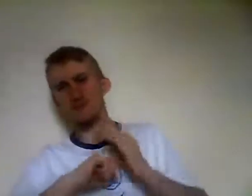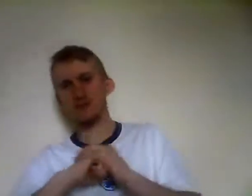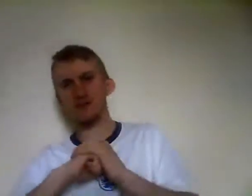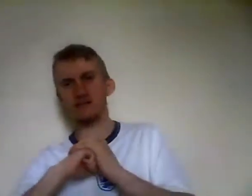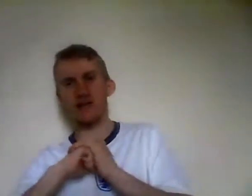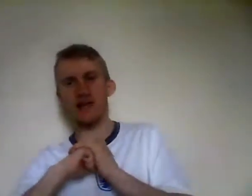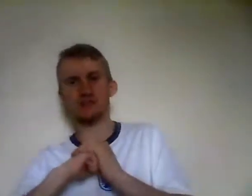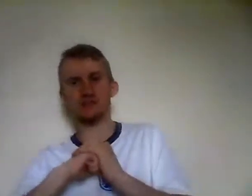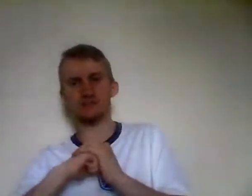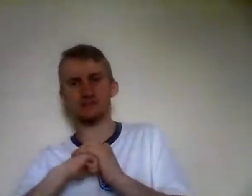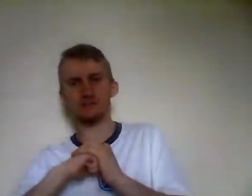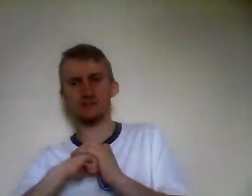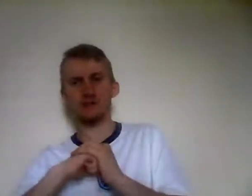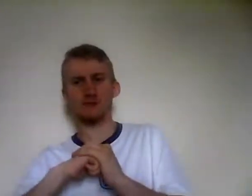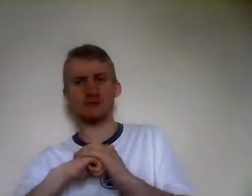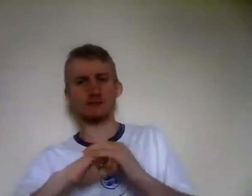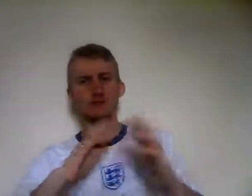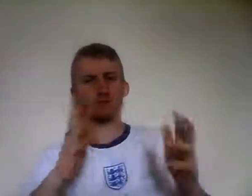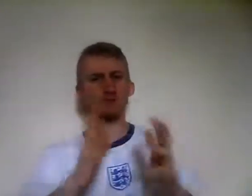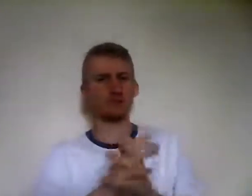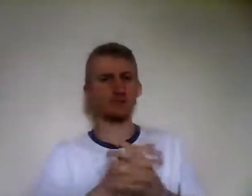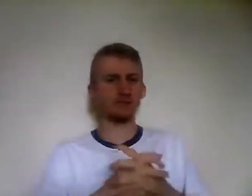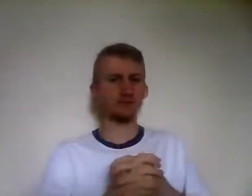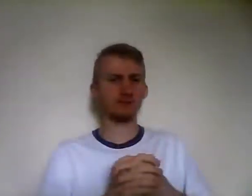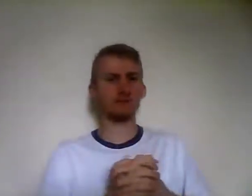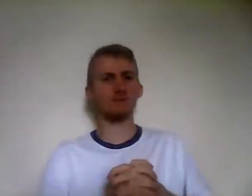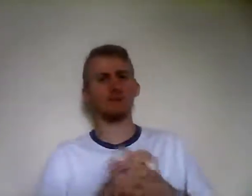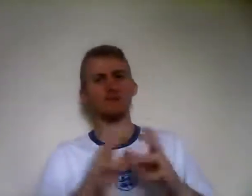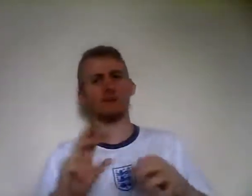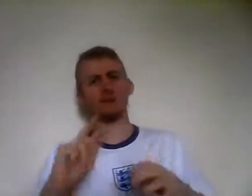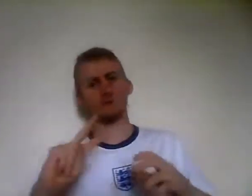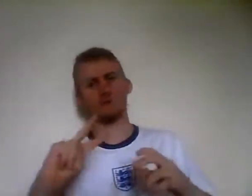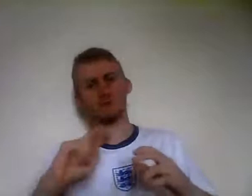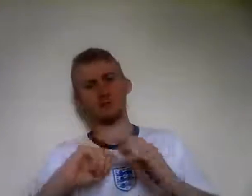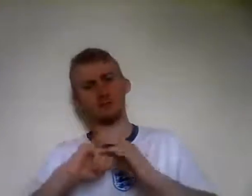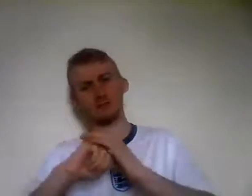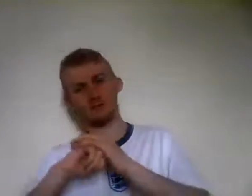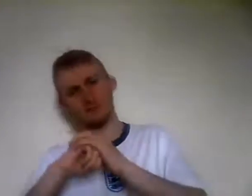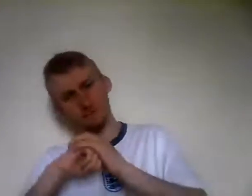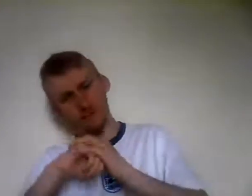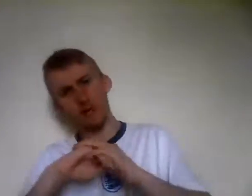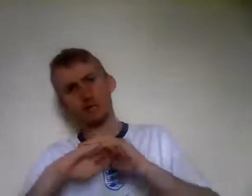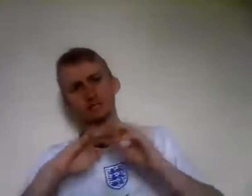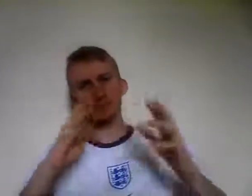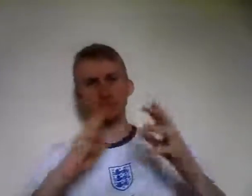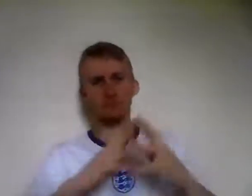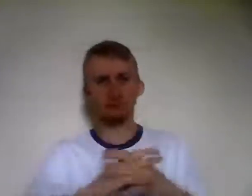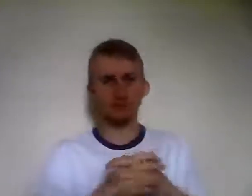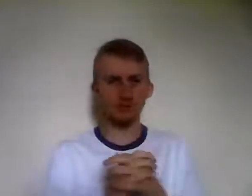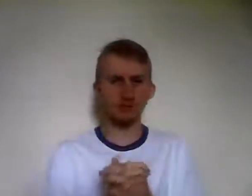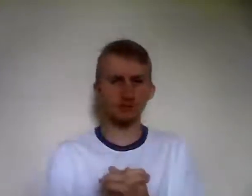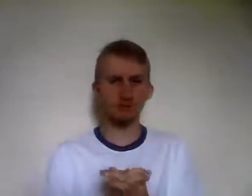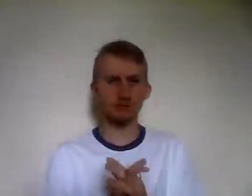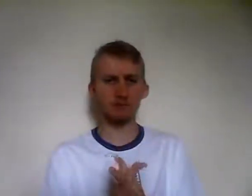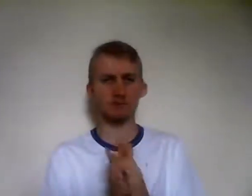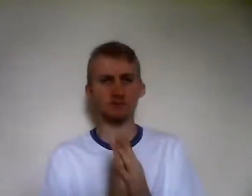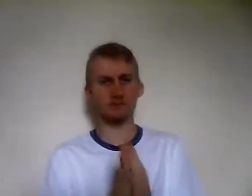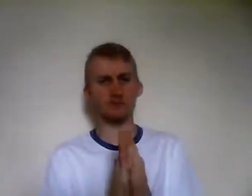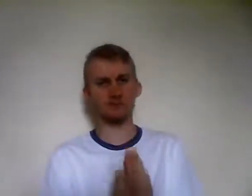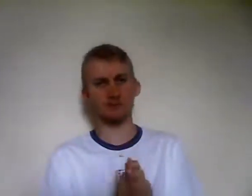players have since released apology statements and were all fined 2 weeks' wages. Despite apologising, Mills was stripped of his